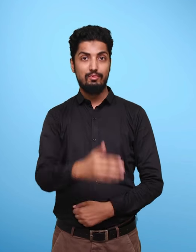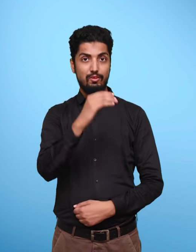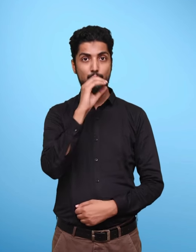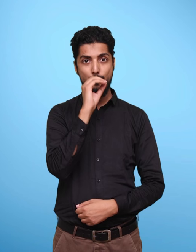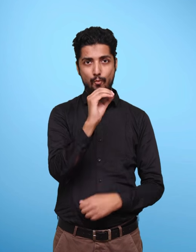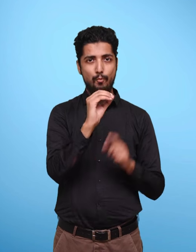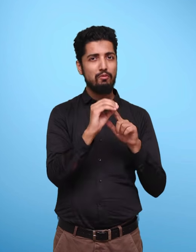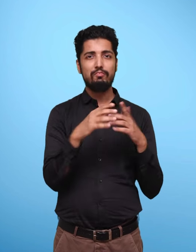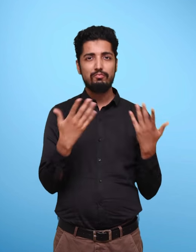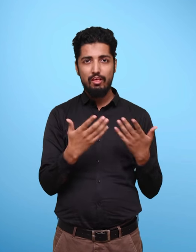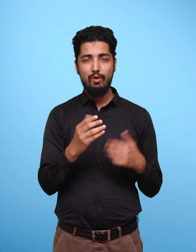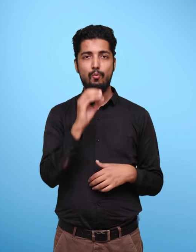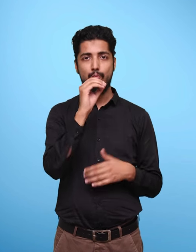O is for orange.